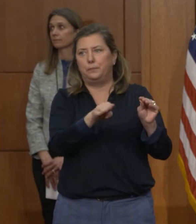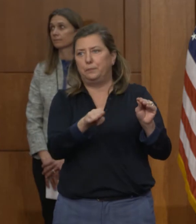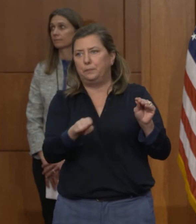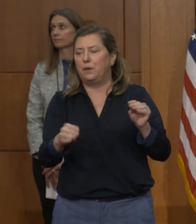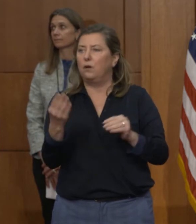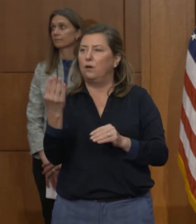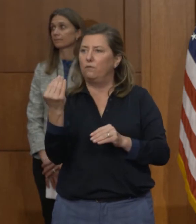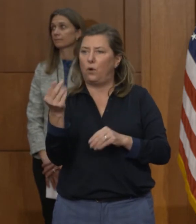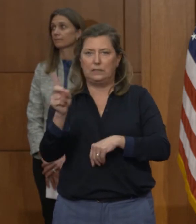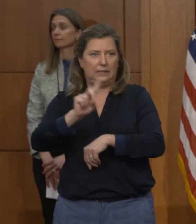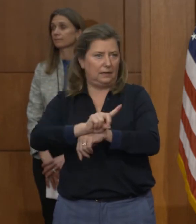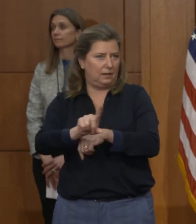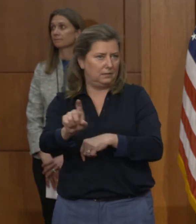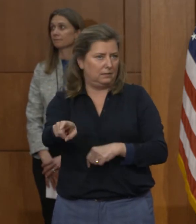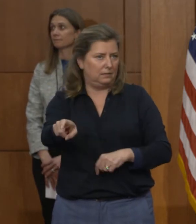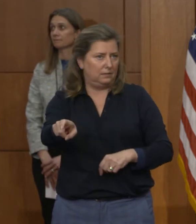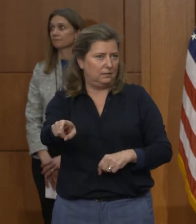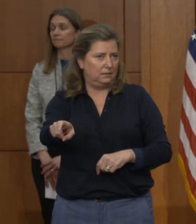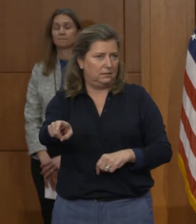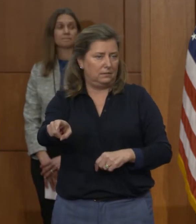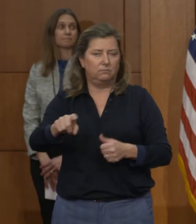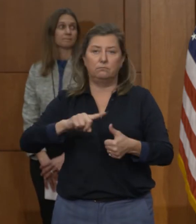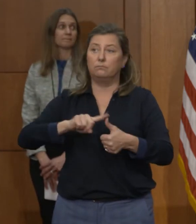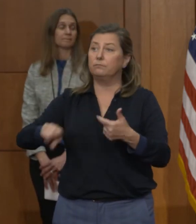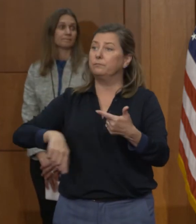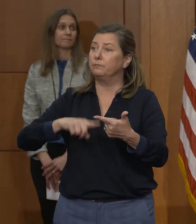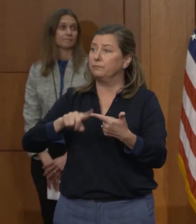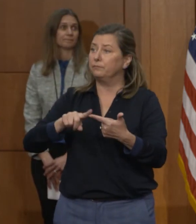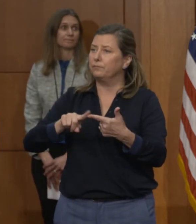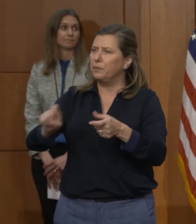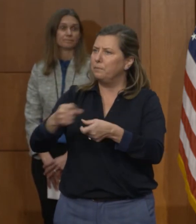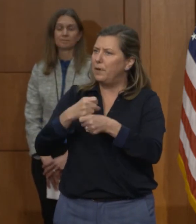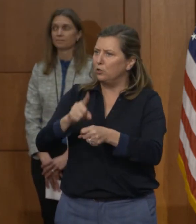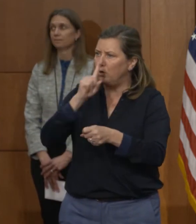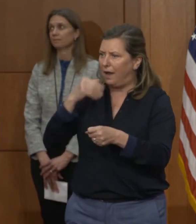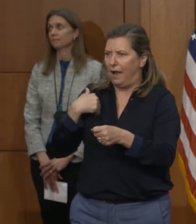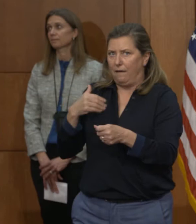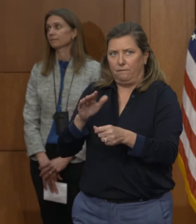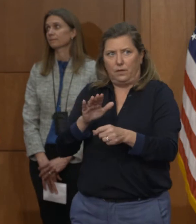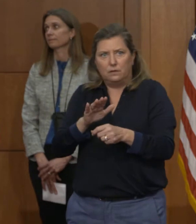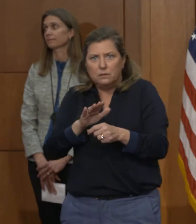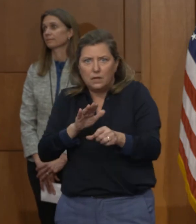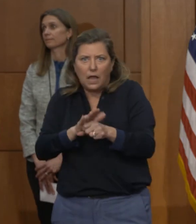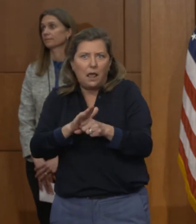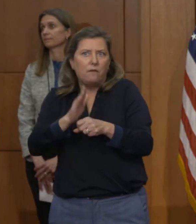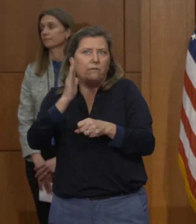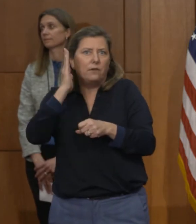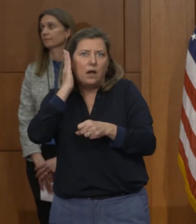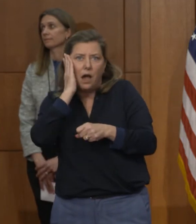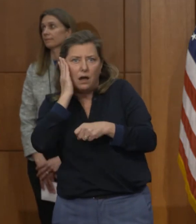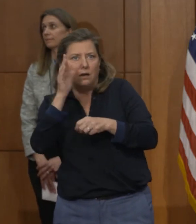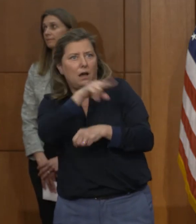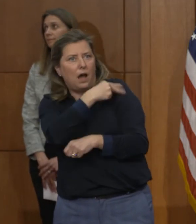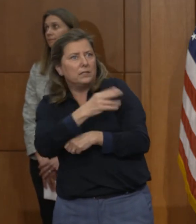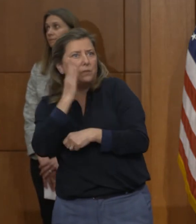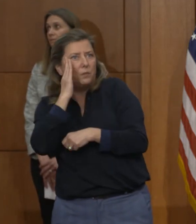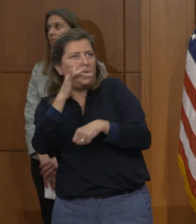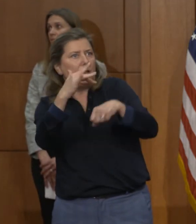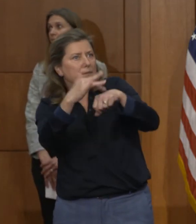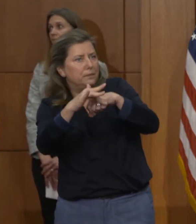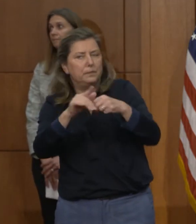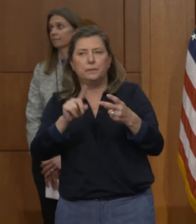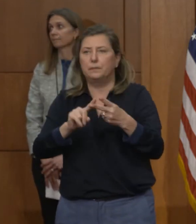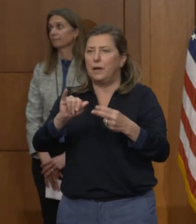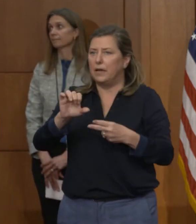over 14 days. We need to be sure we have enough capacity in our hospital beds and in our intensive care